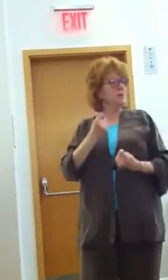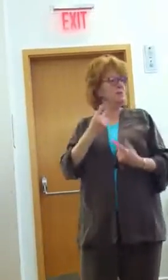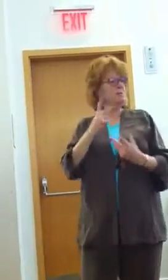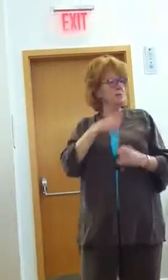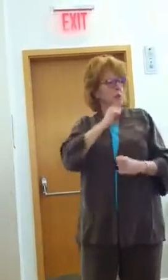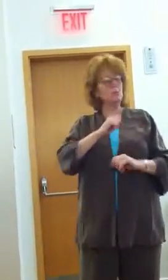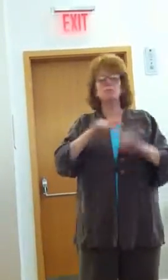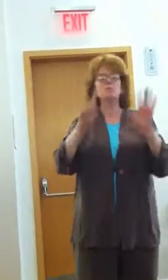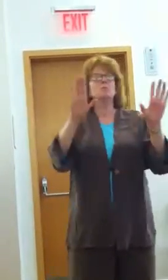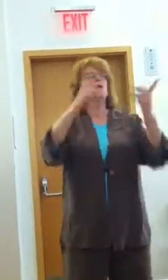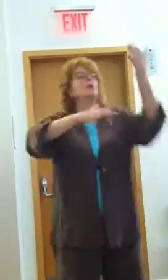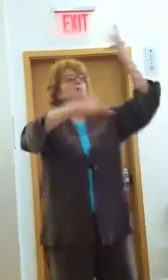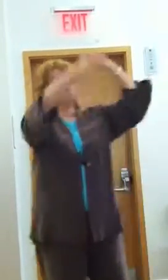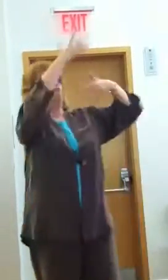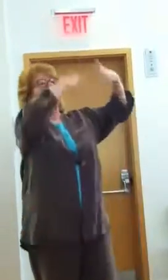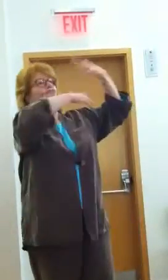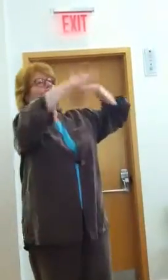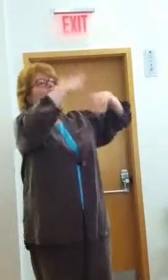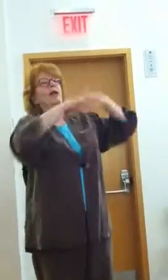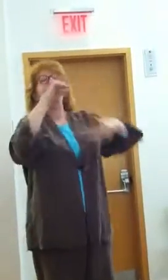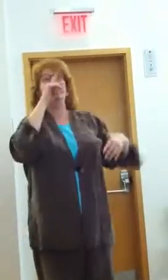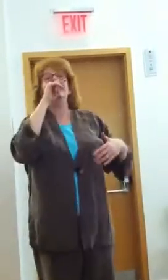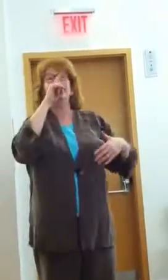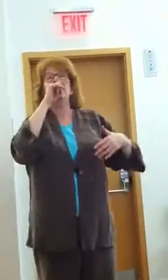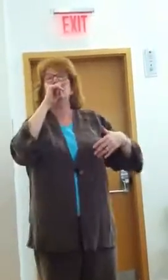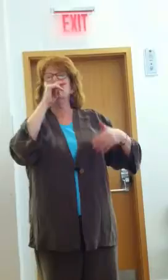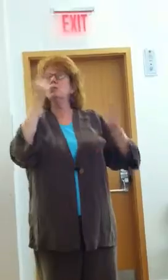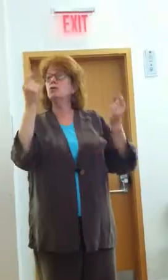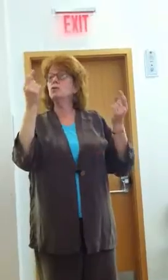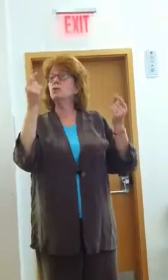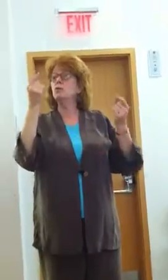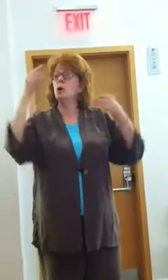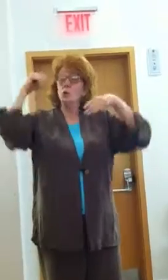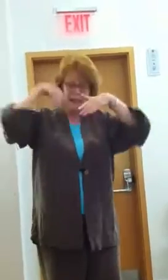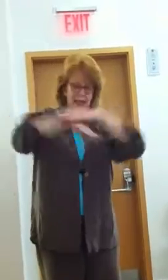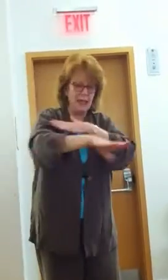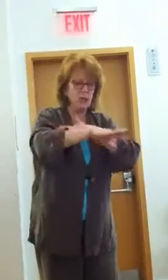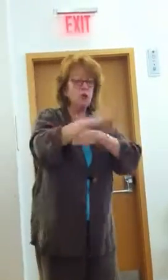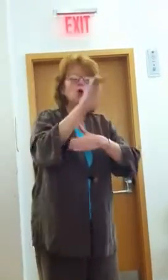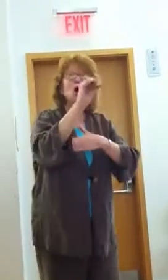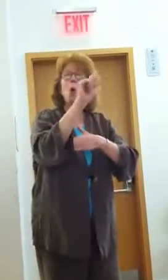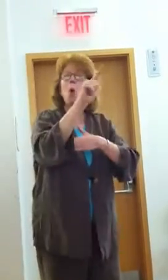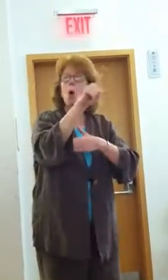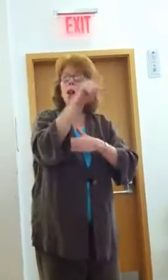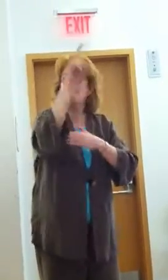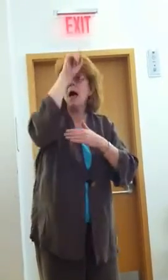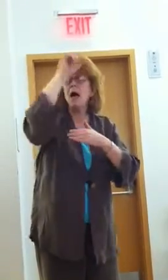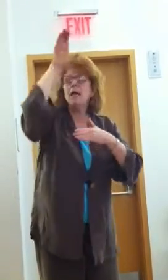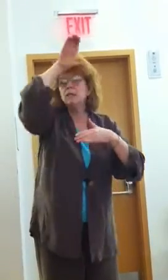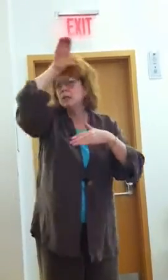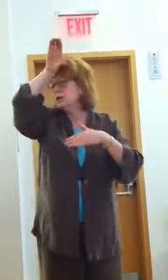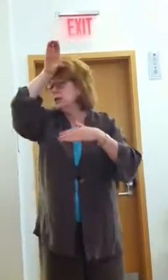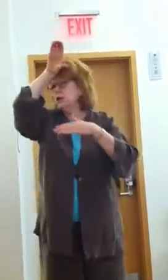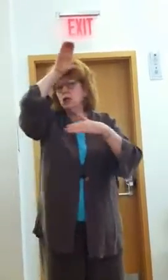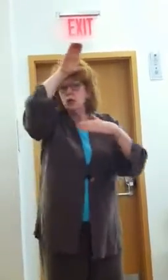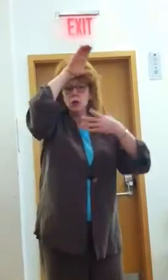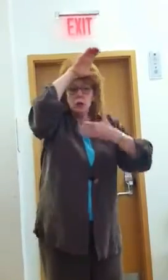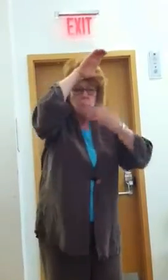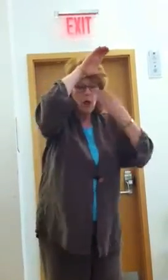Many years ago, canaries were sent down into the coal mines to detect unsafe air because they're so